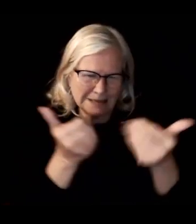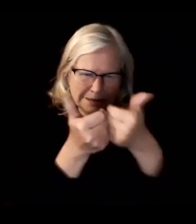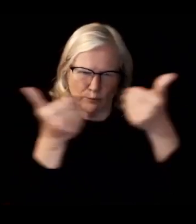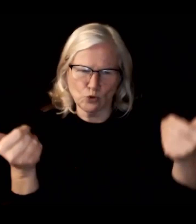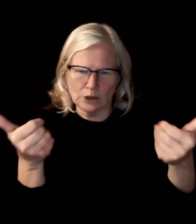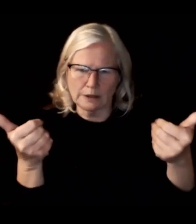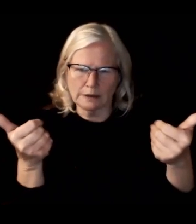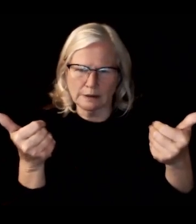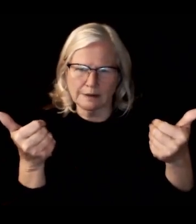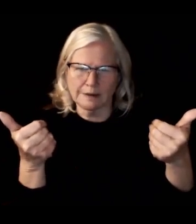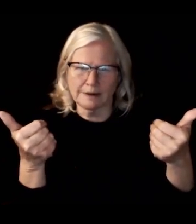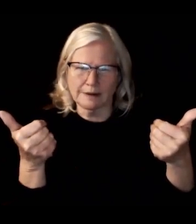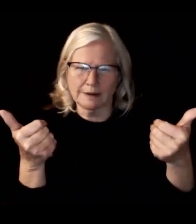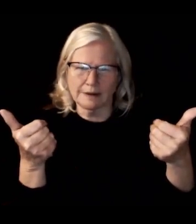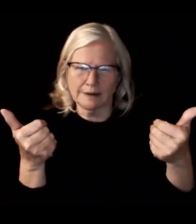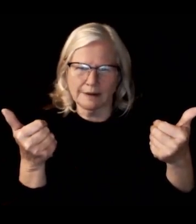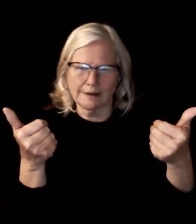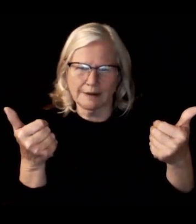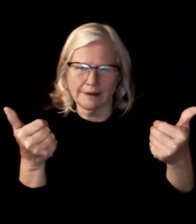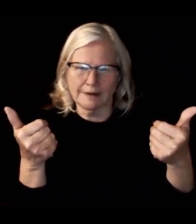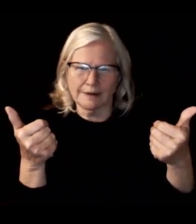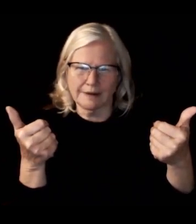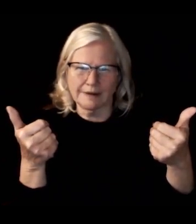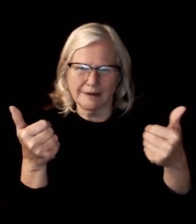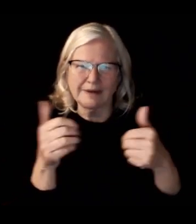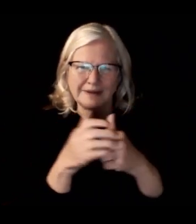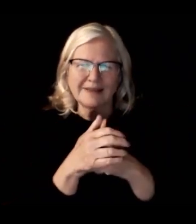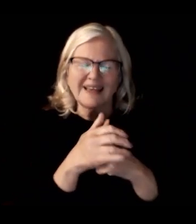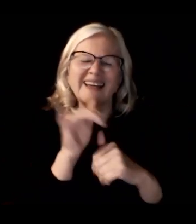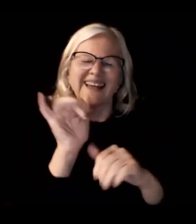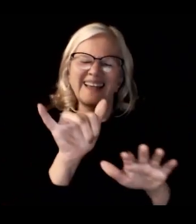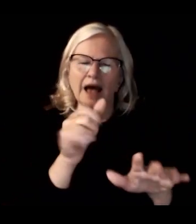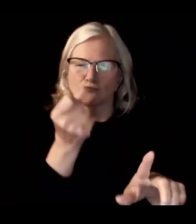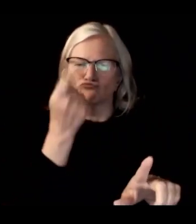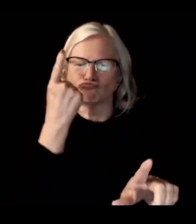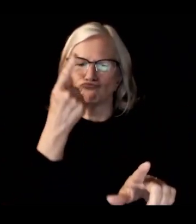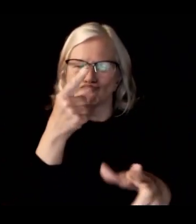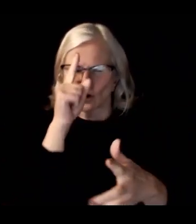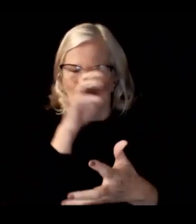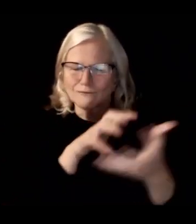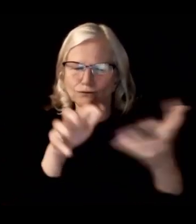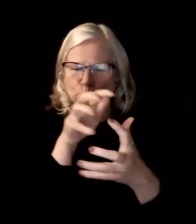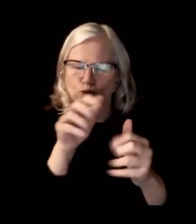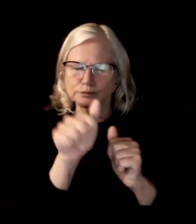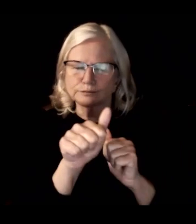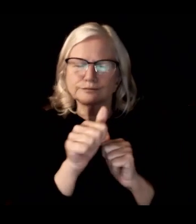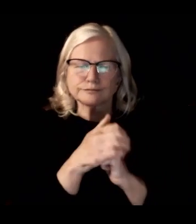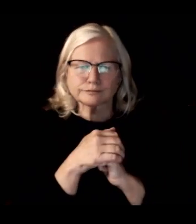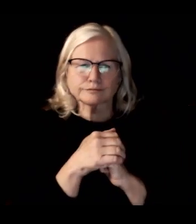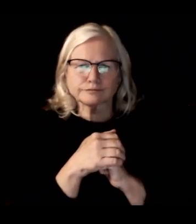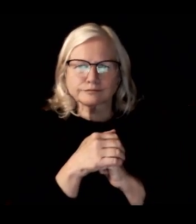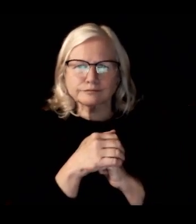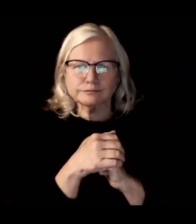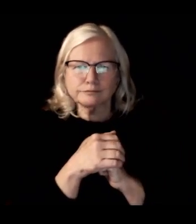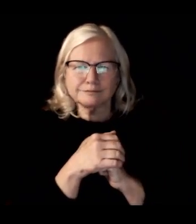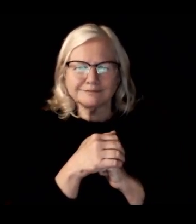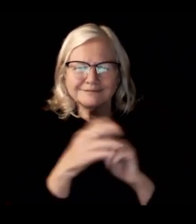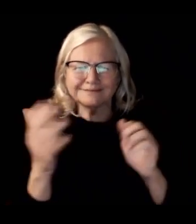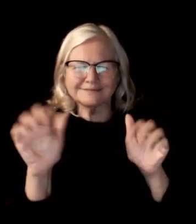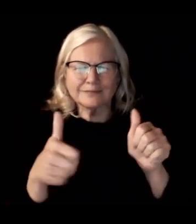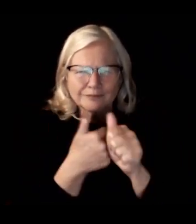you. I appreciate that. But I guess a quick follow-up question then. So is my understanding now that how